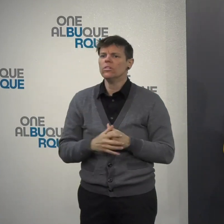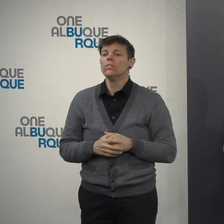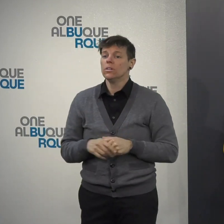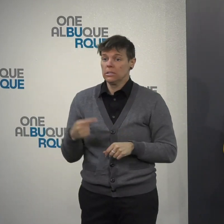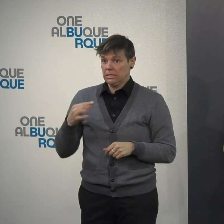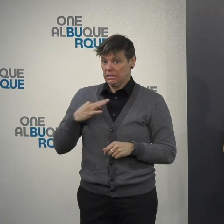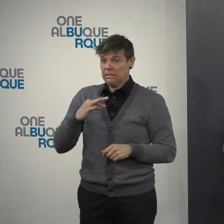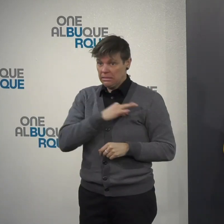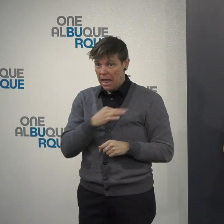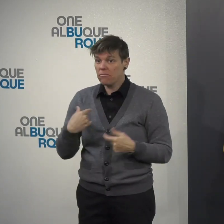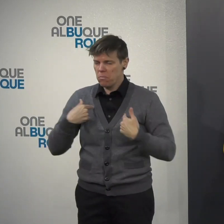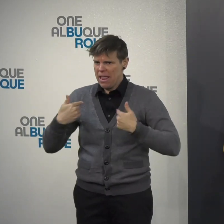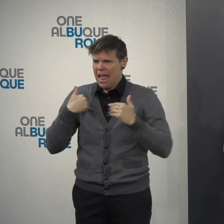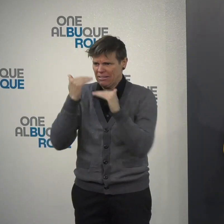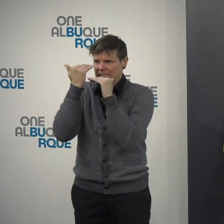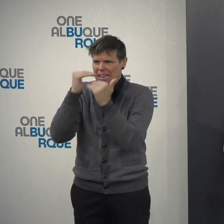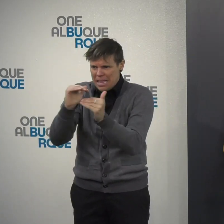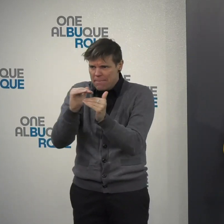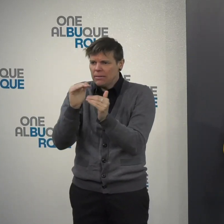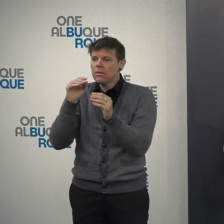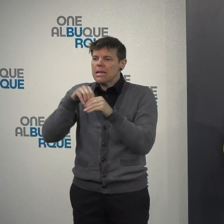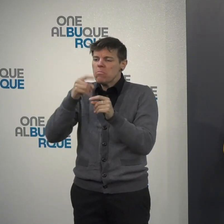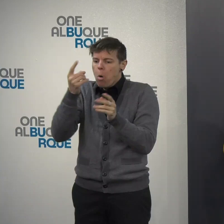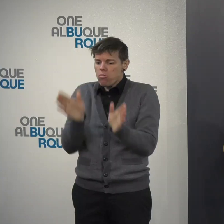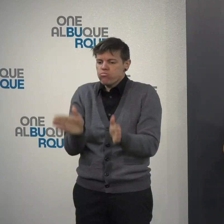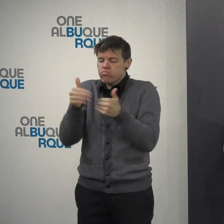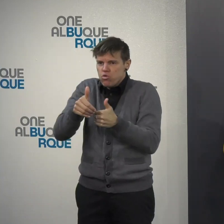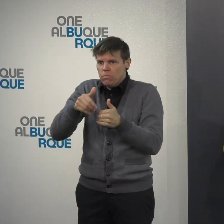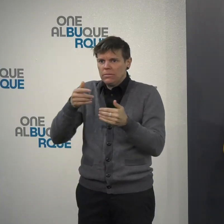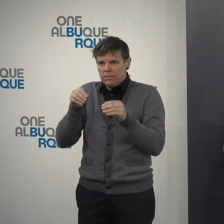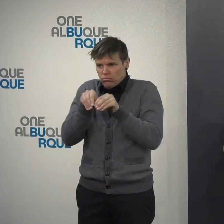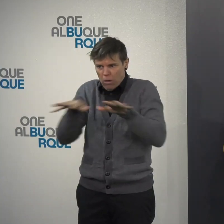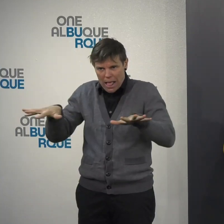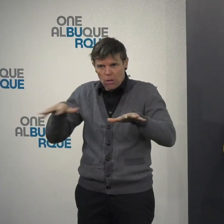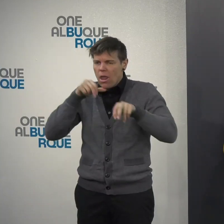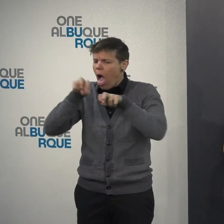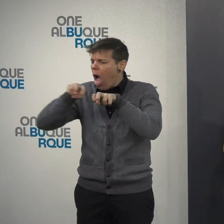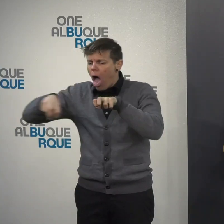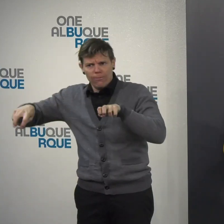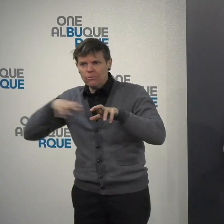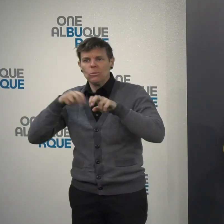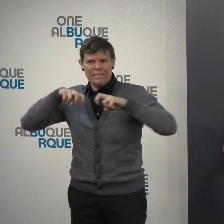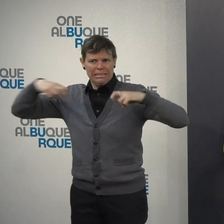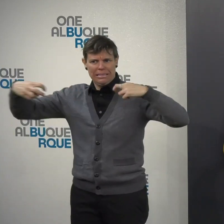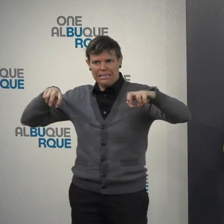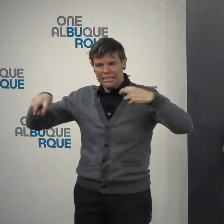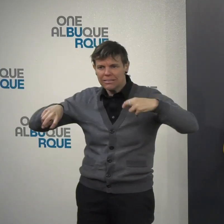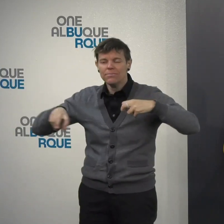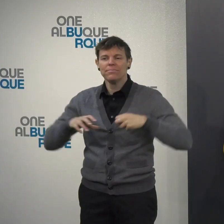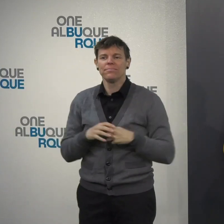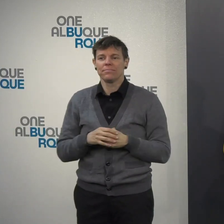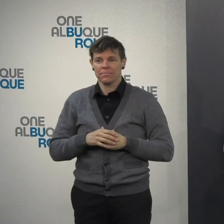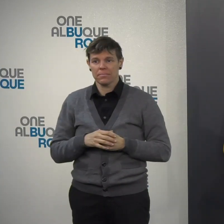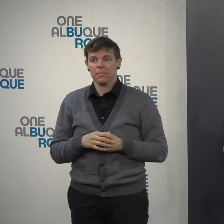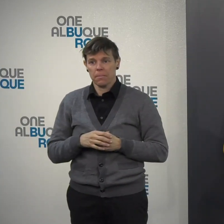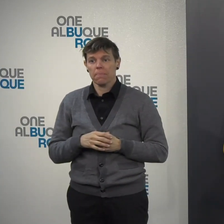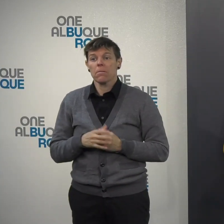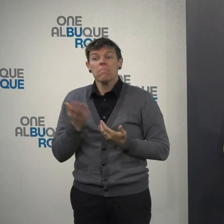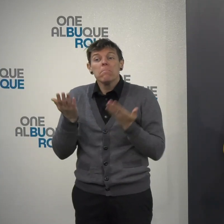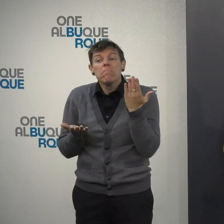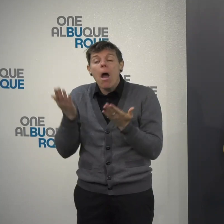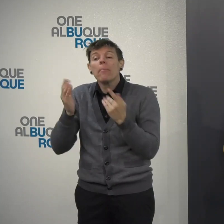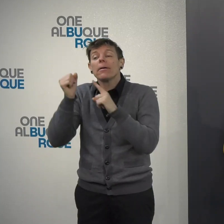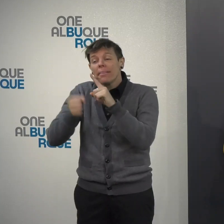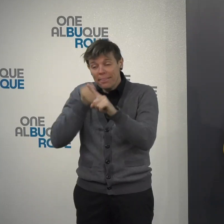think the unfortunate thing is at some point this is probably going to happen. Some of our officers, some of our first responders are going to come down